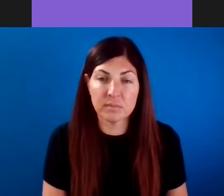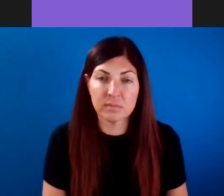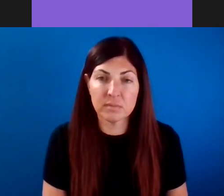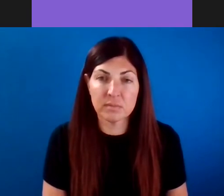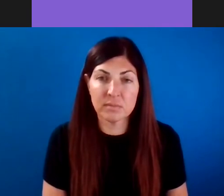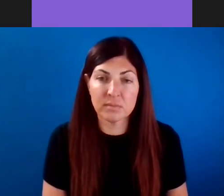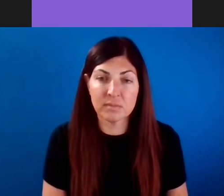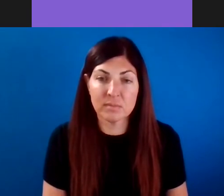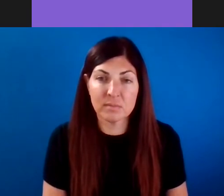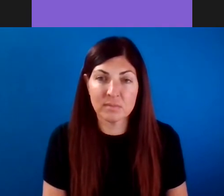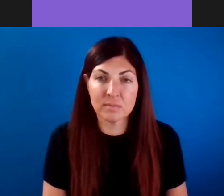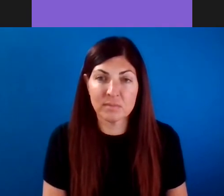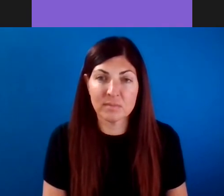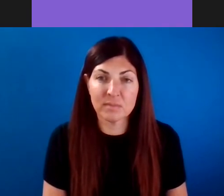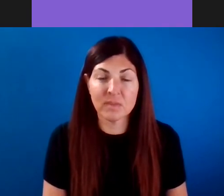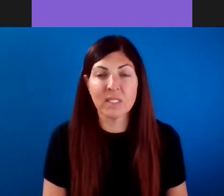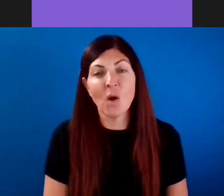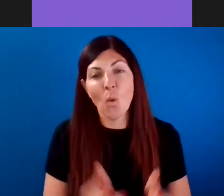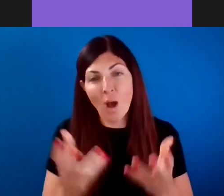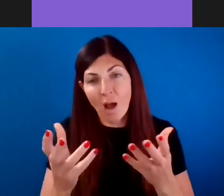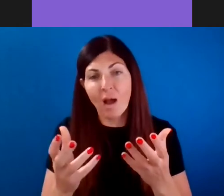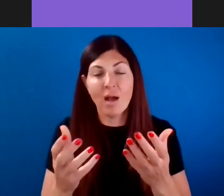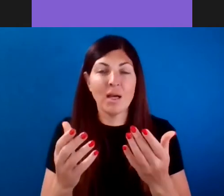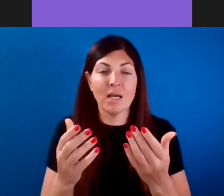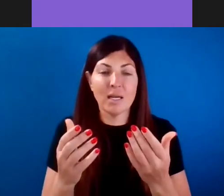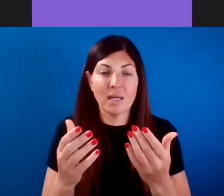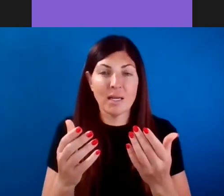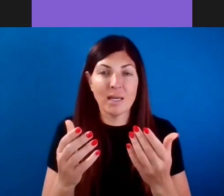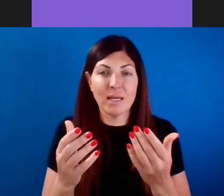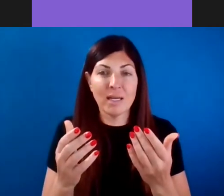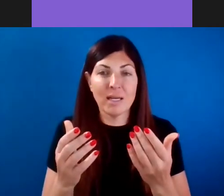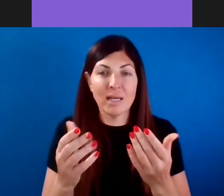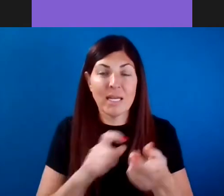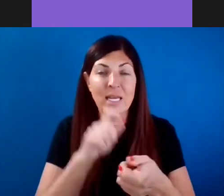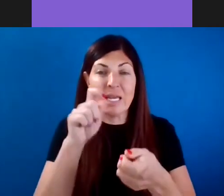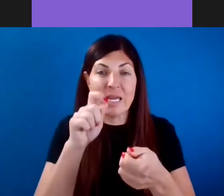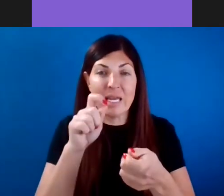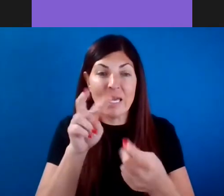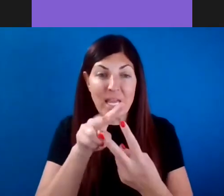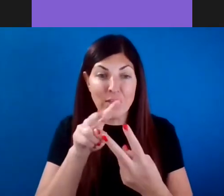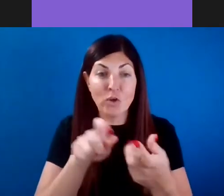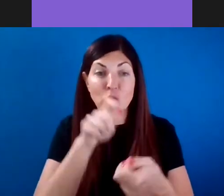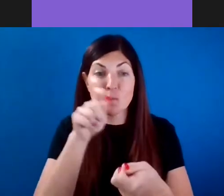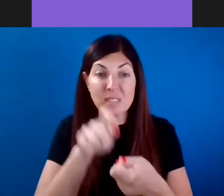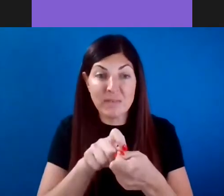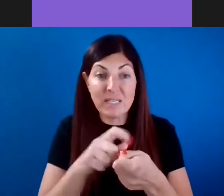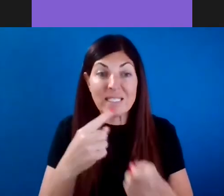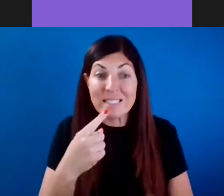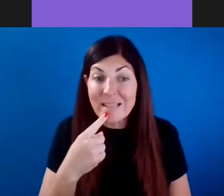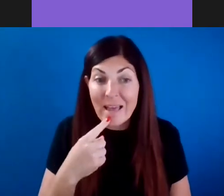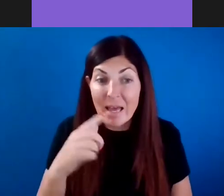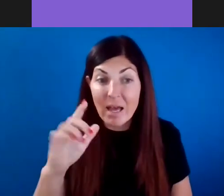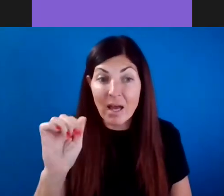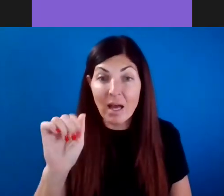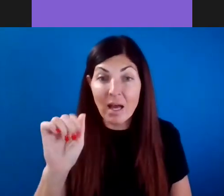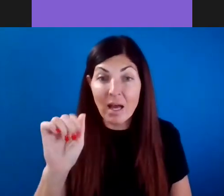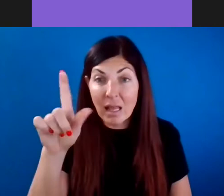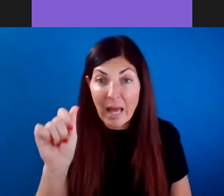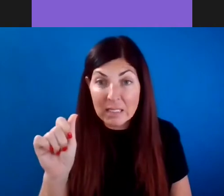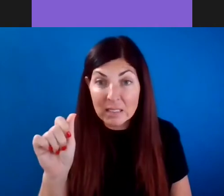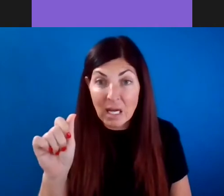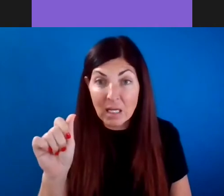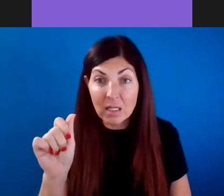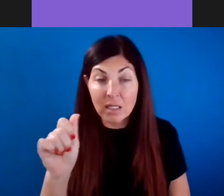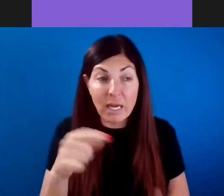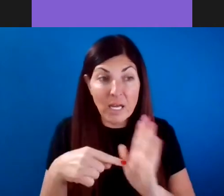too. Well, your options there are that you're either specifically saying Alexa and it follows you, or you're doing something like playing a